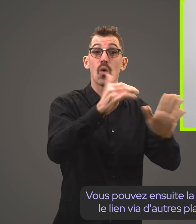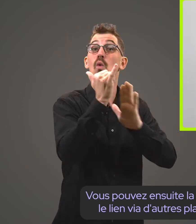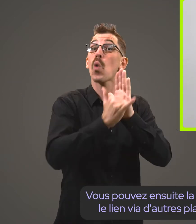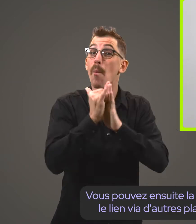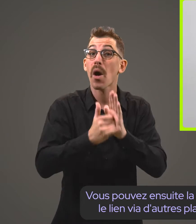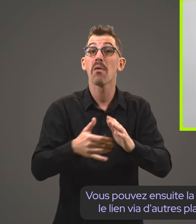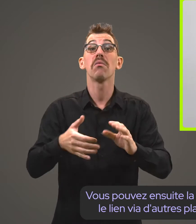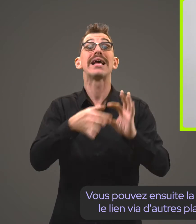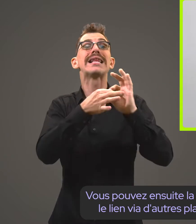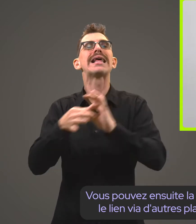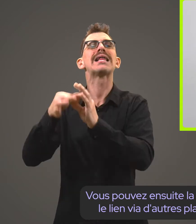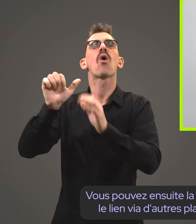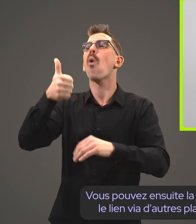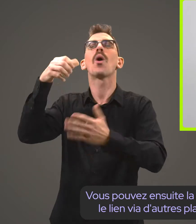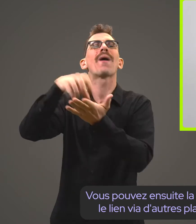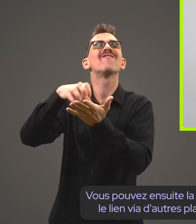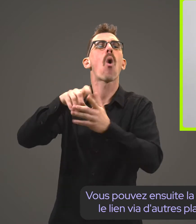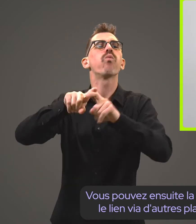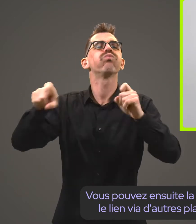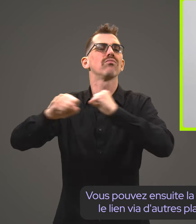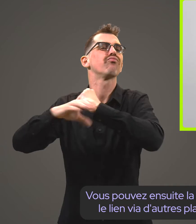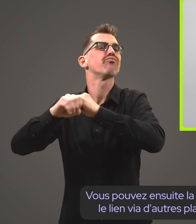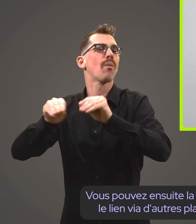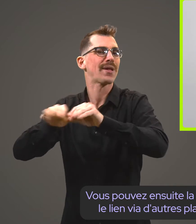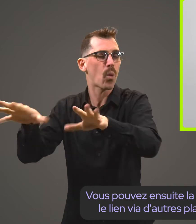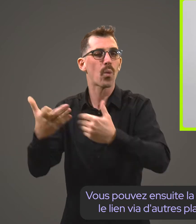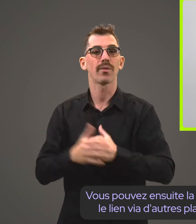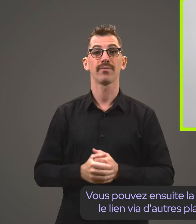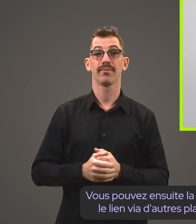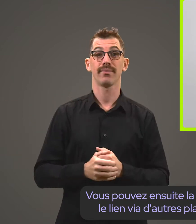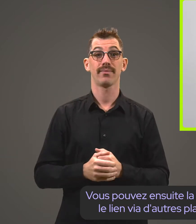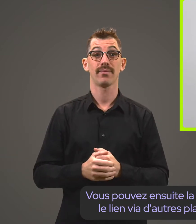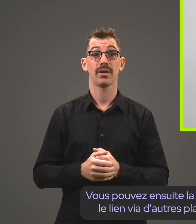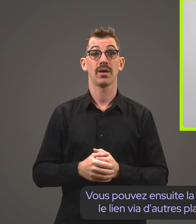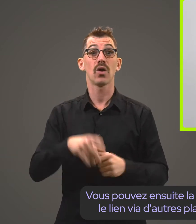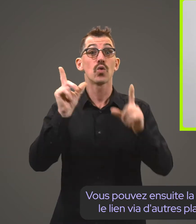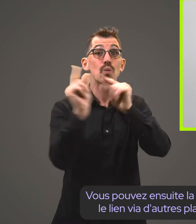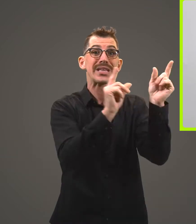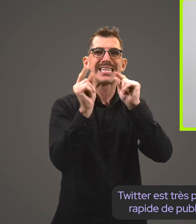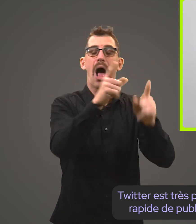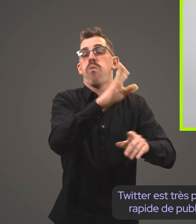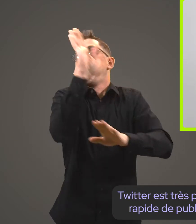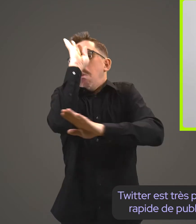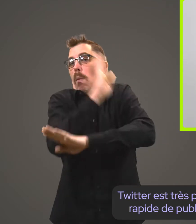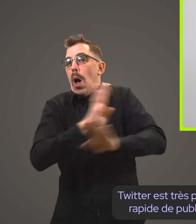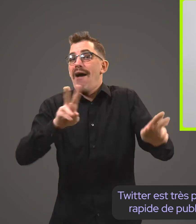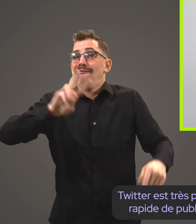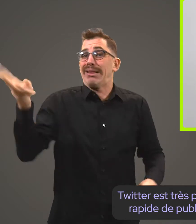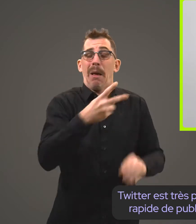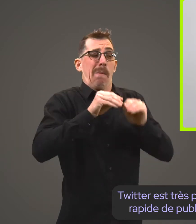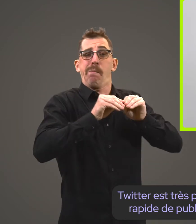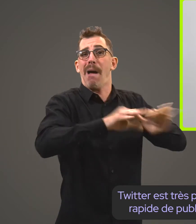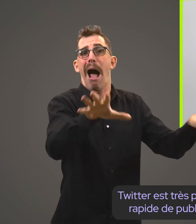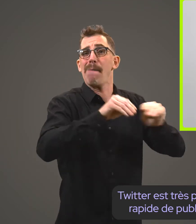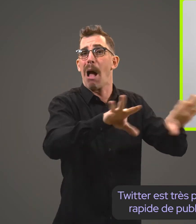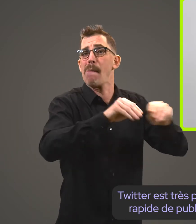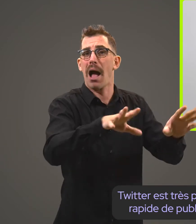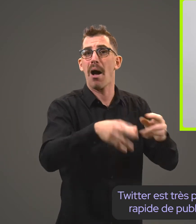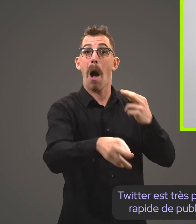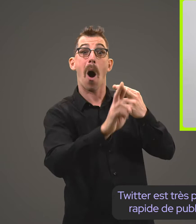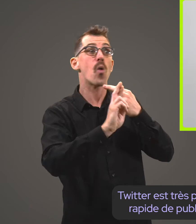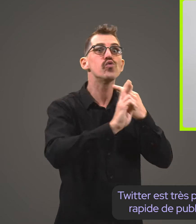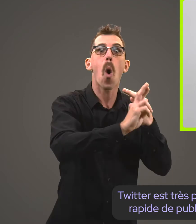can then post it to YouTube and share the link via other social media platforms. Twitter is very popular for